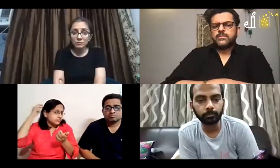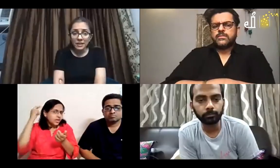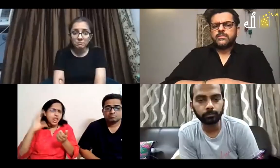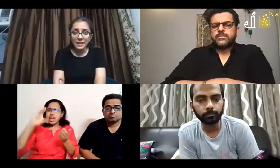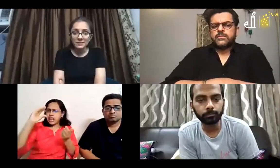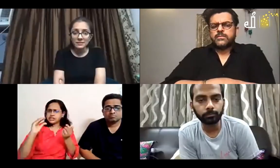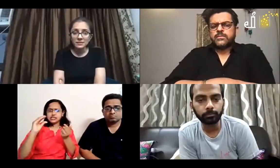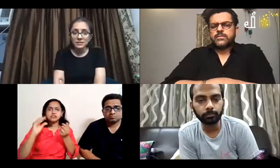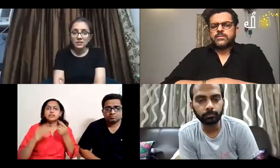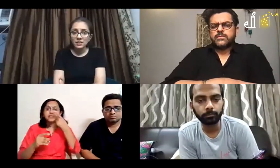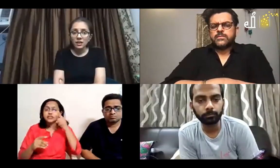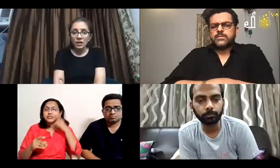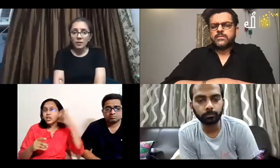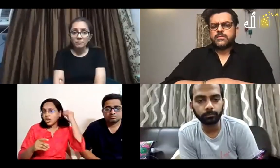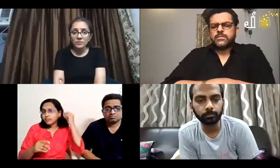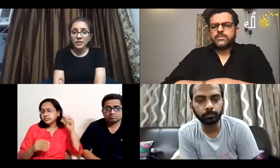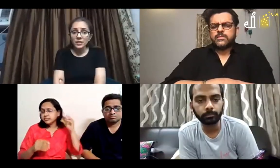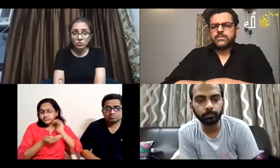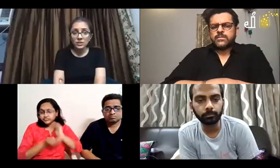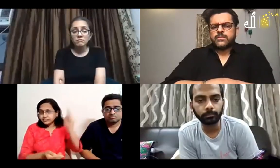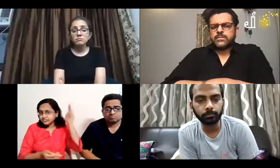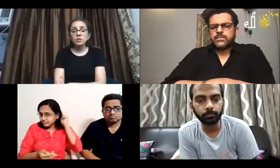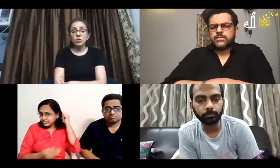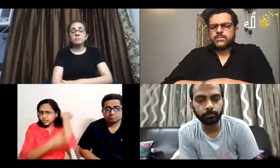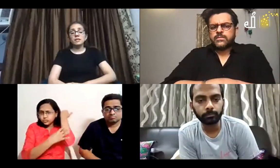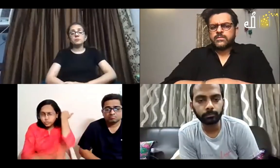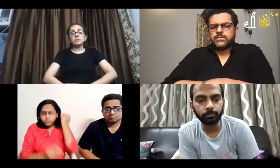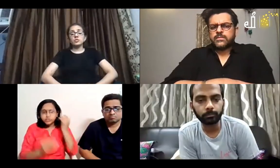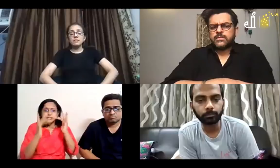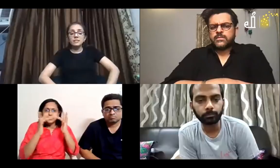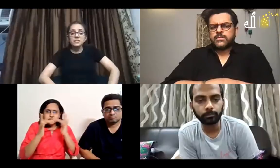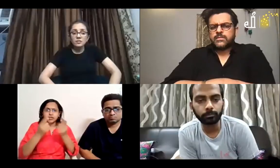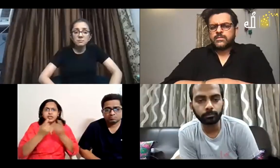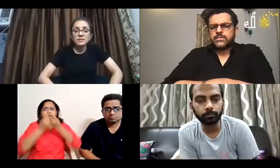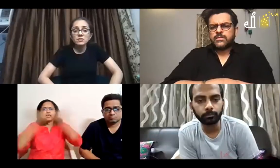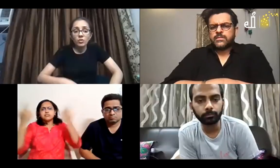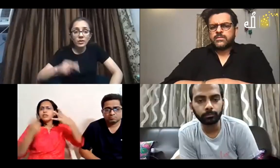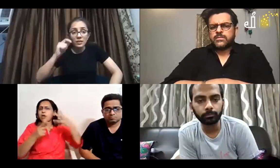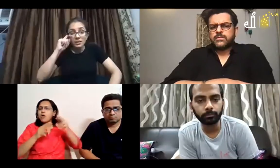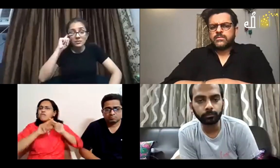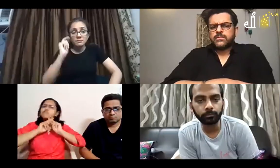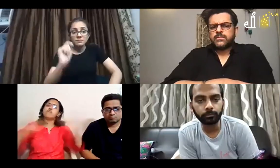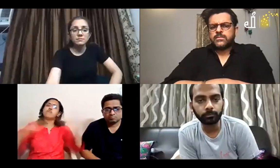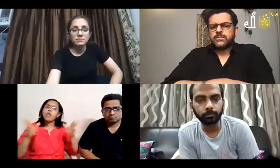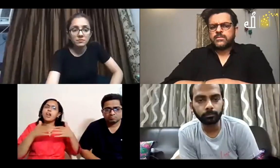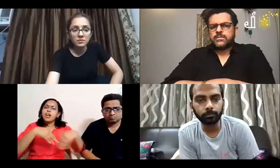So if deaf parents they are using cochlear implant for their child, whereas hearing parents are not,